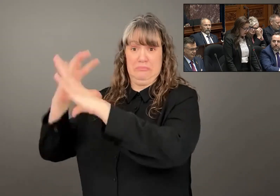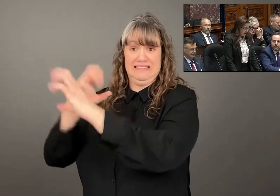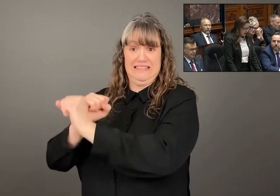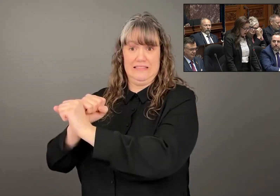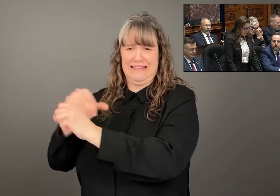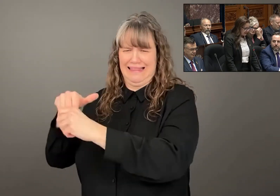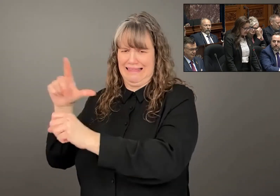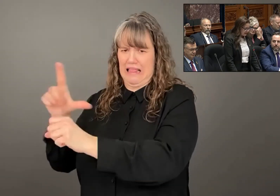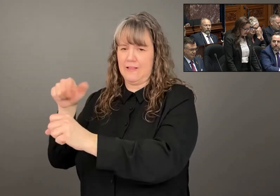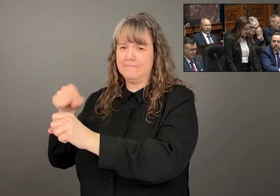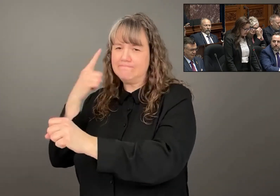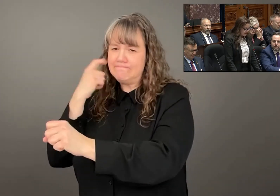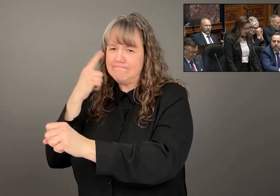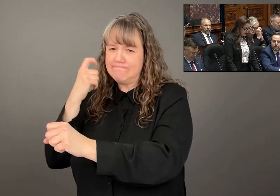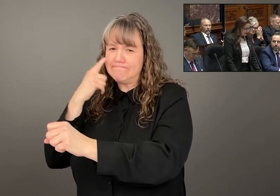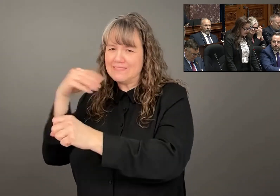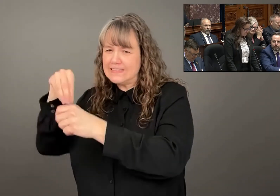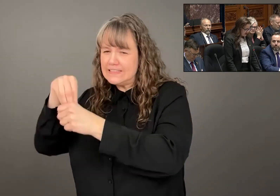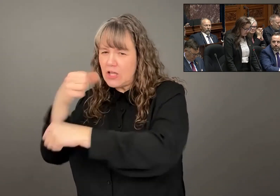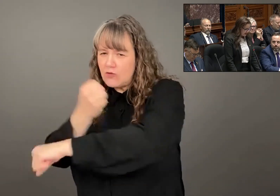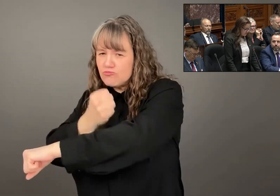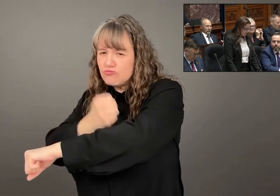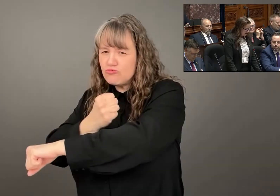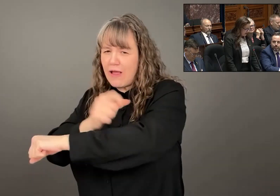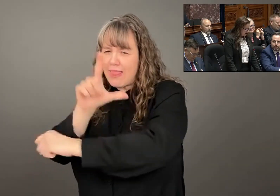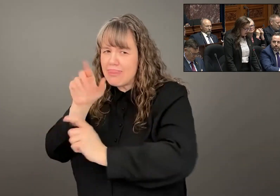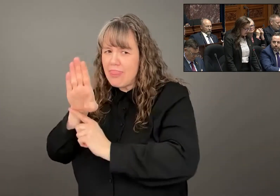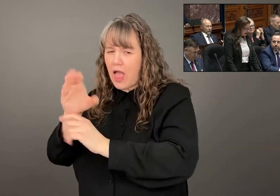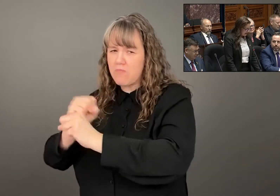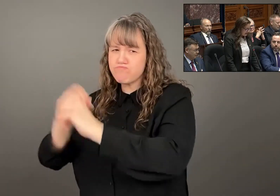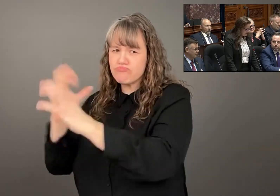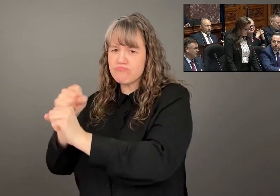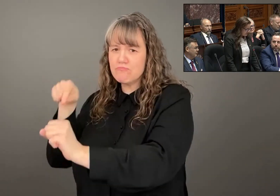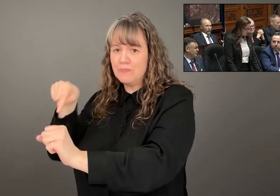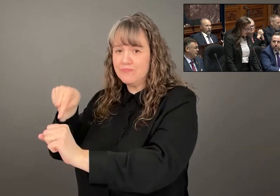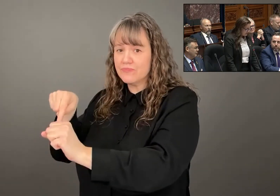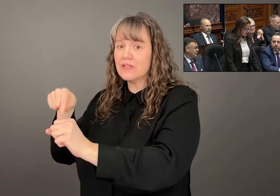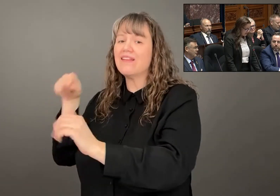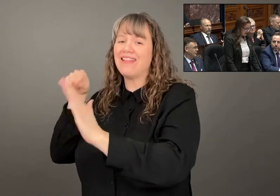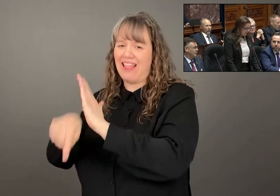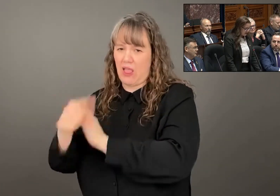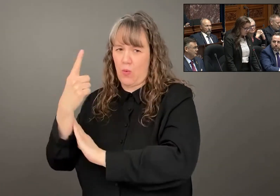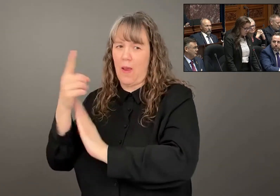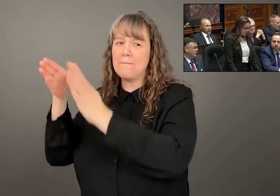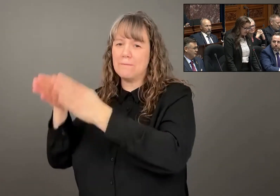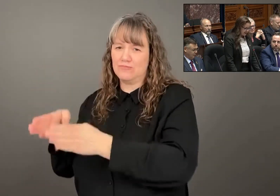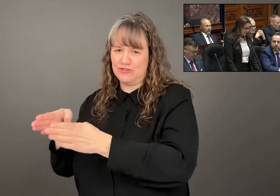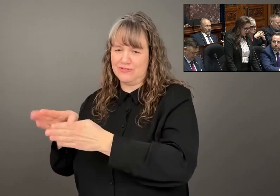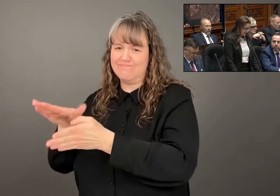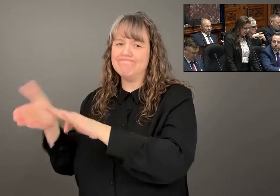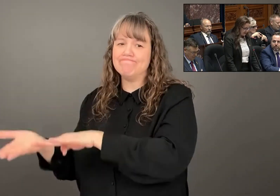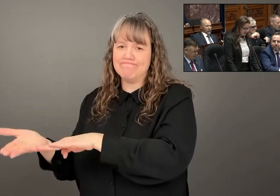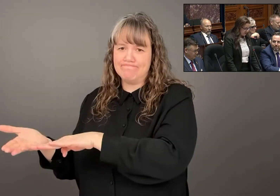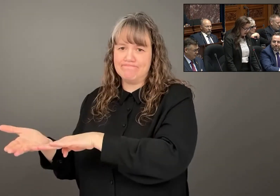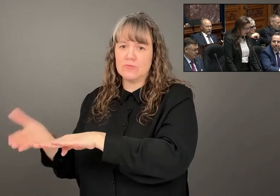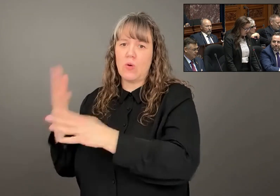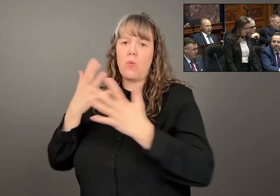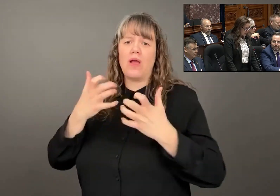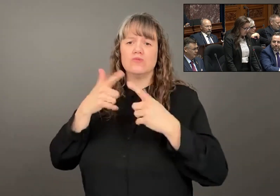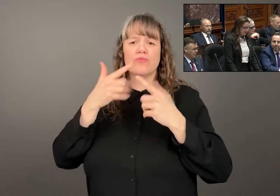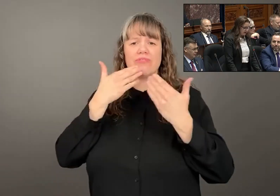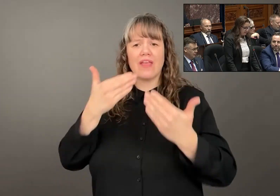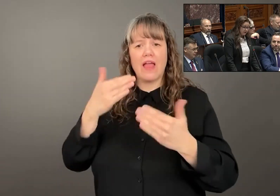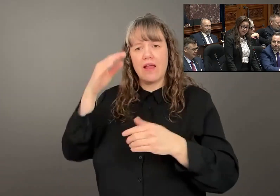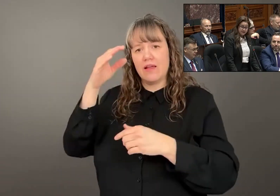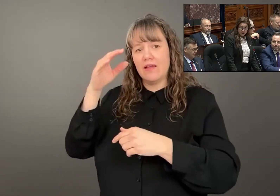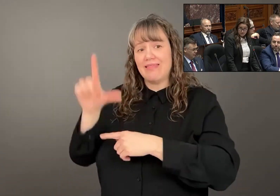more. I would like to take this time to acknowledge the brave men and women of the Langley Township Fire Department that ran towards danger and attended to the injured while